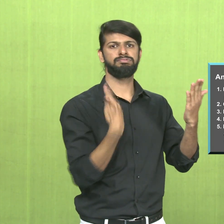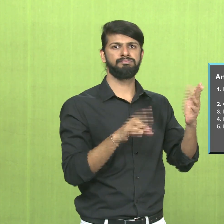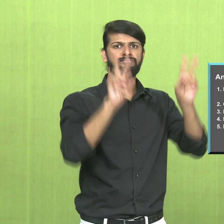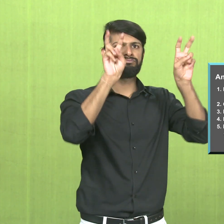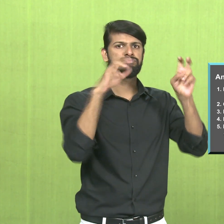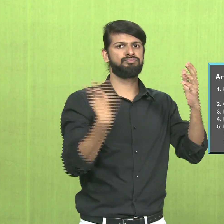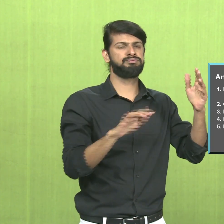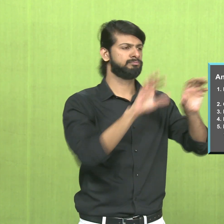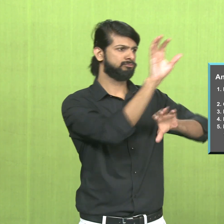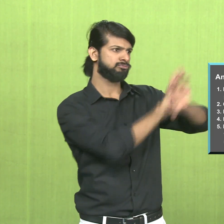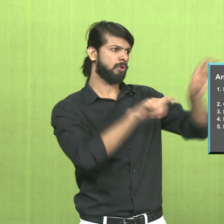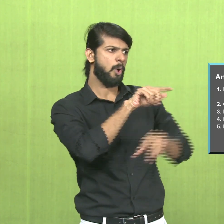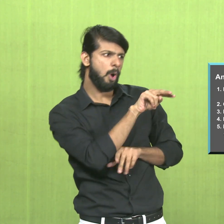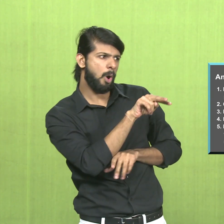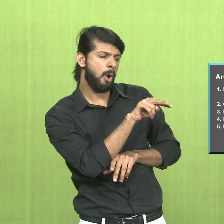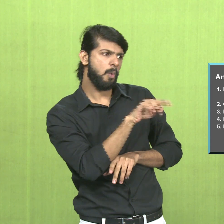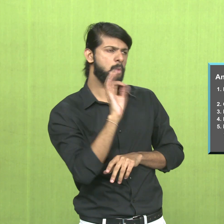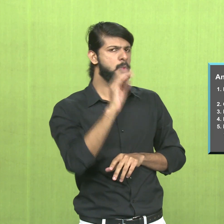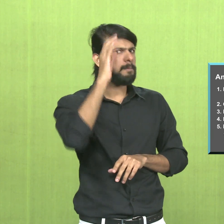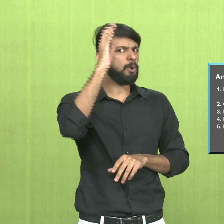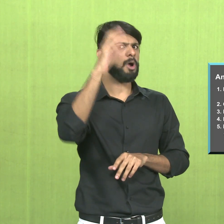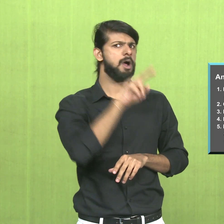context, and that is the meaning of Cubism.